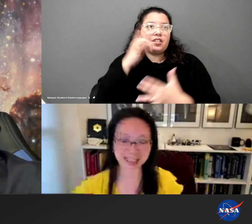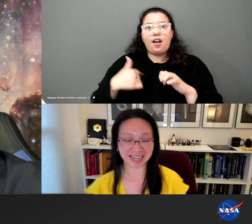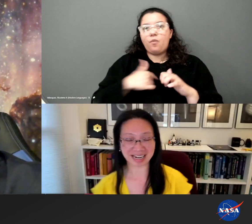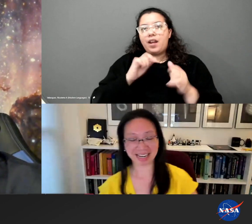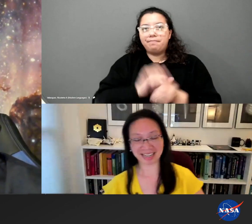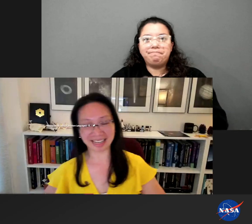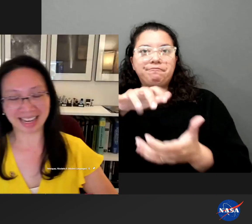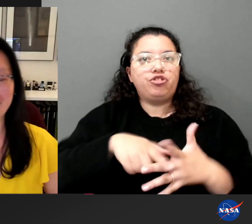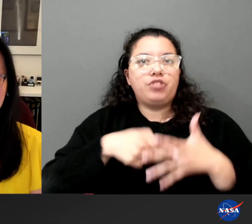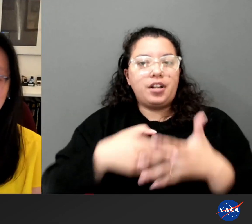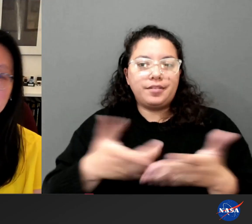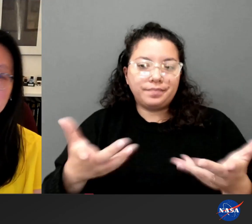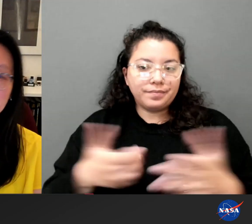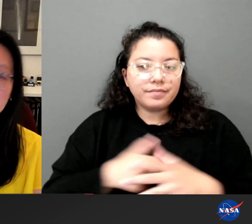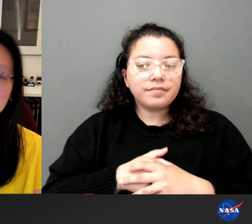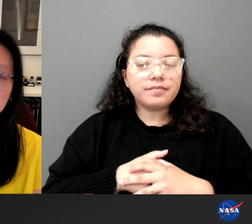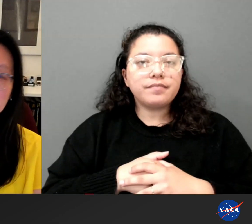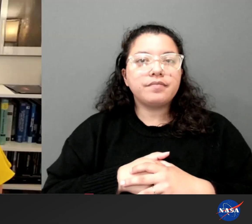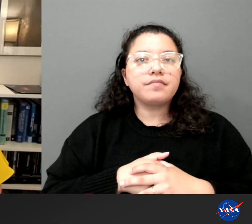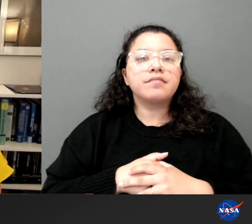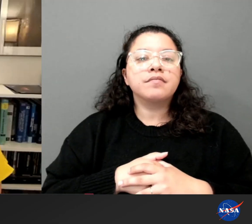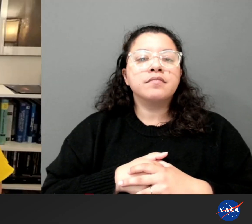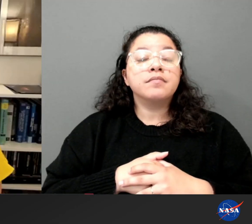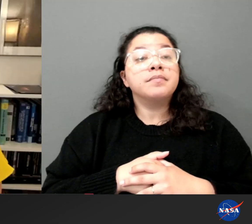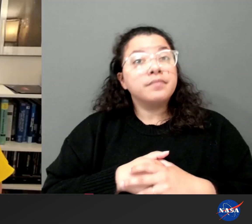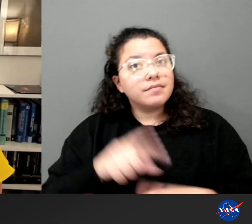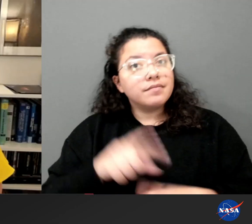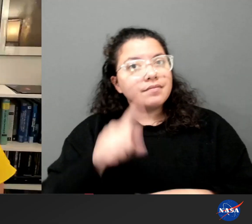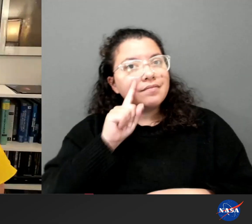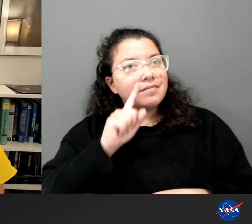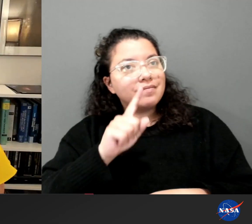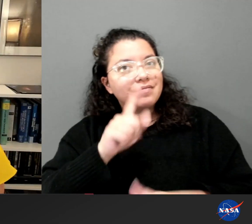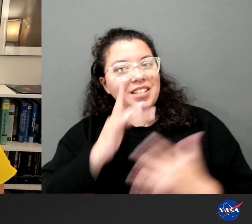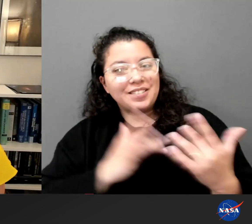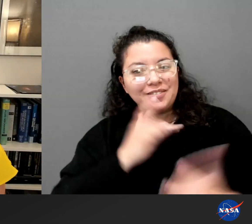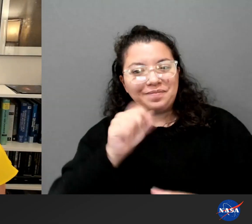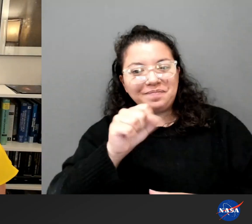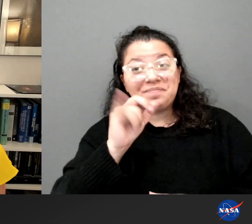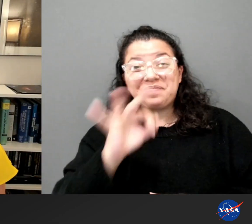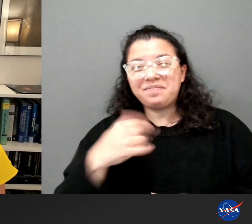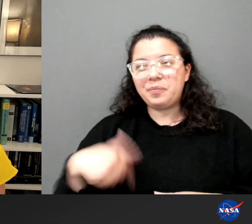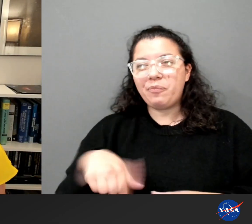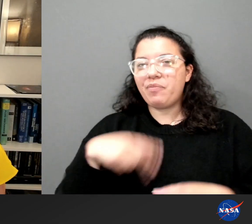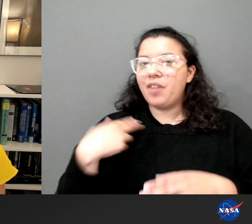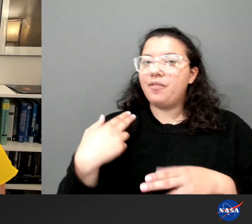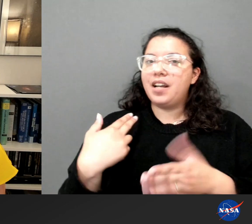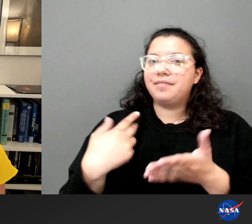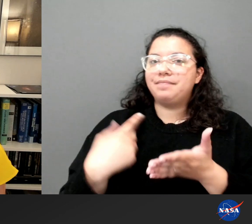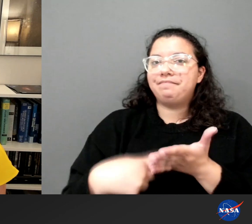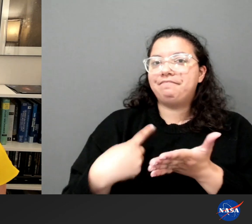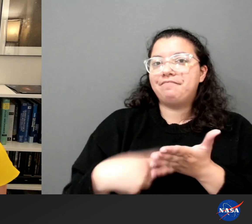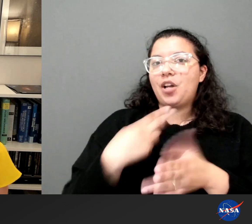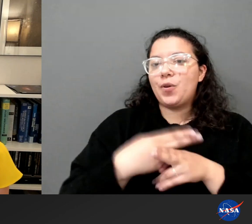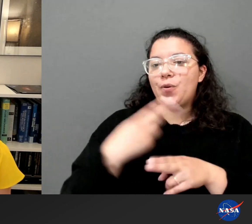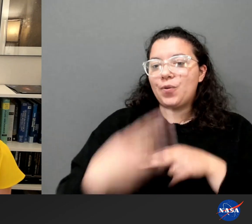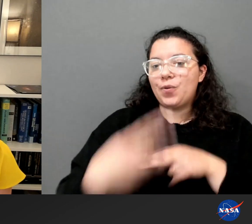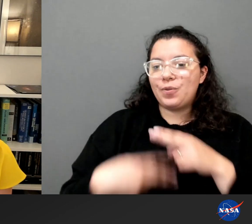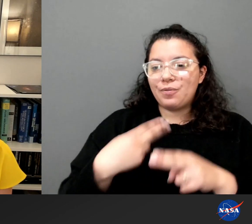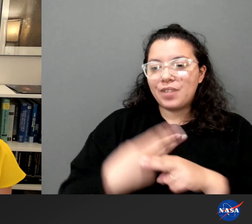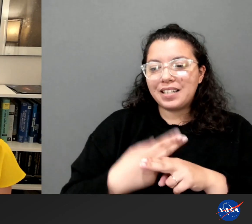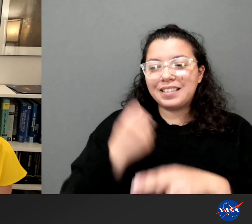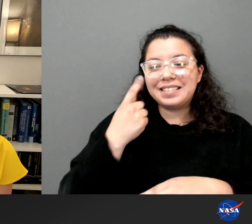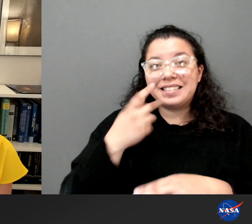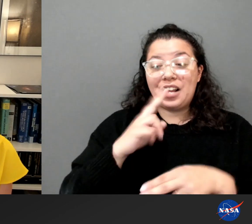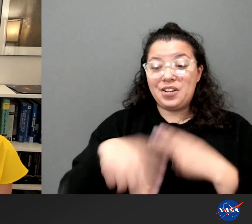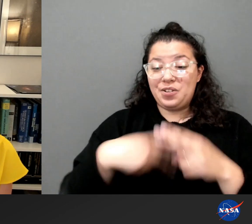Sounds really exciting. Yeah, when we talk about the universe is a immeasurable place with lots of things in